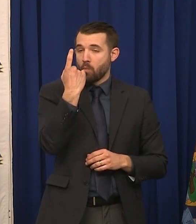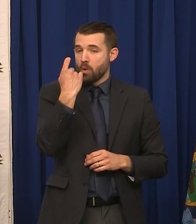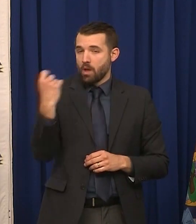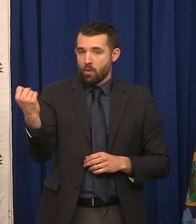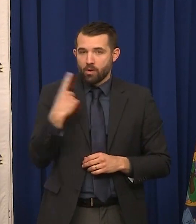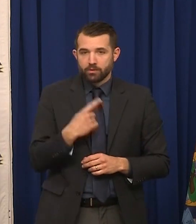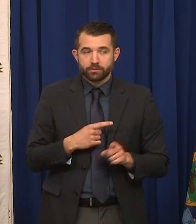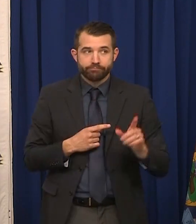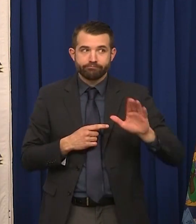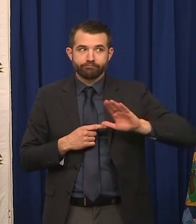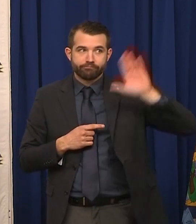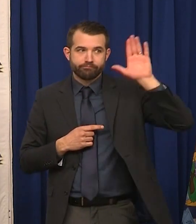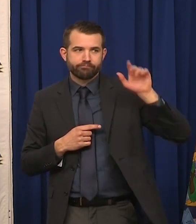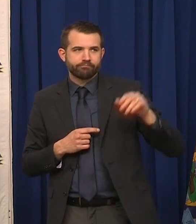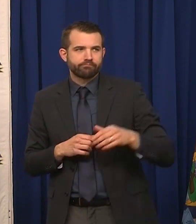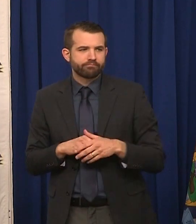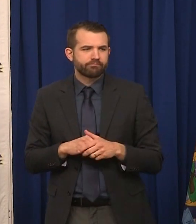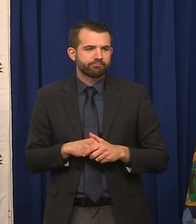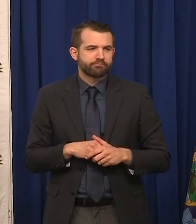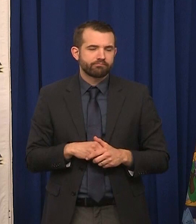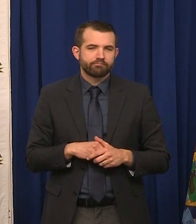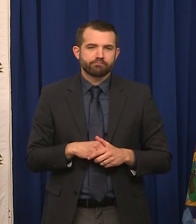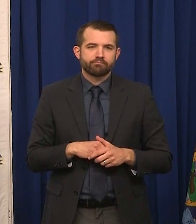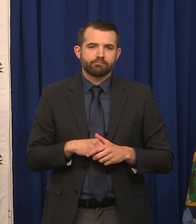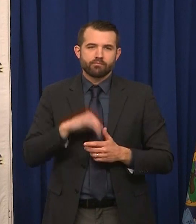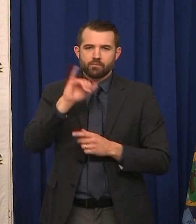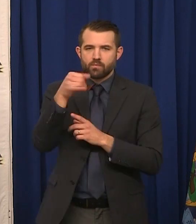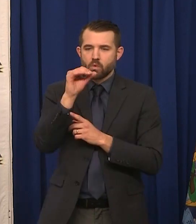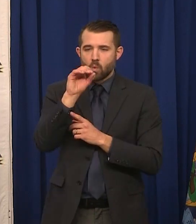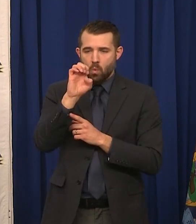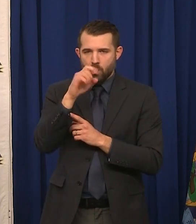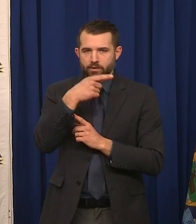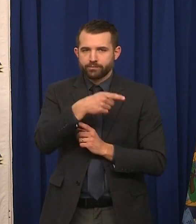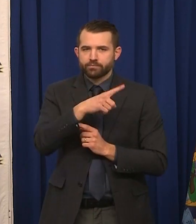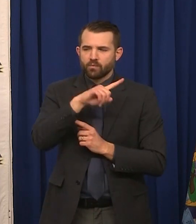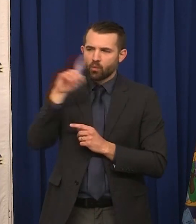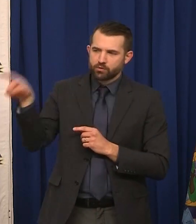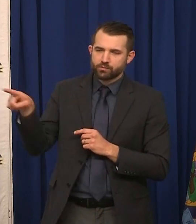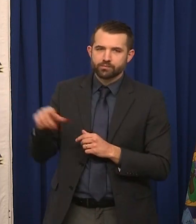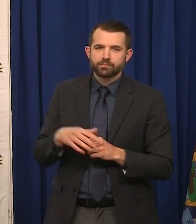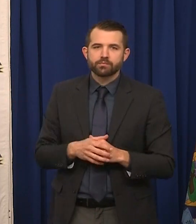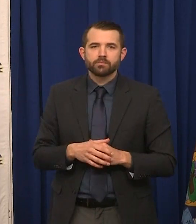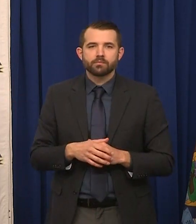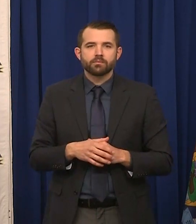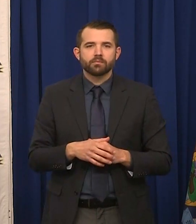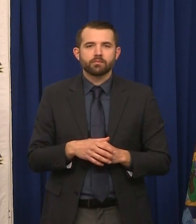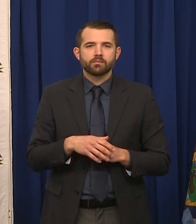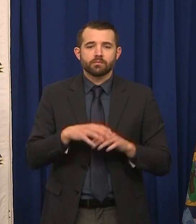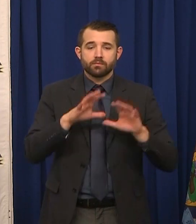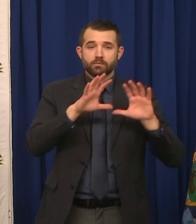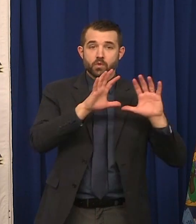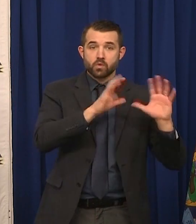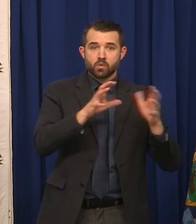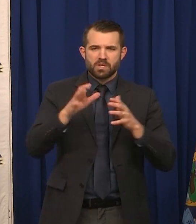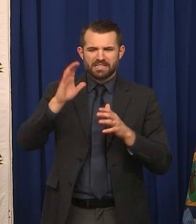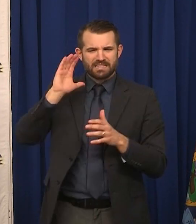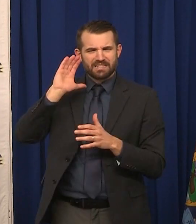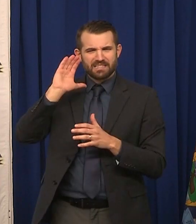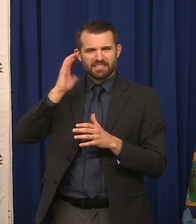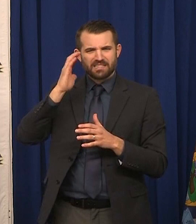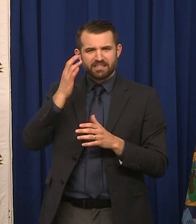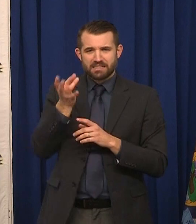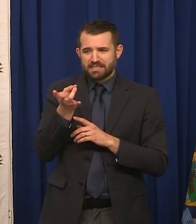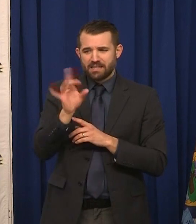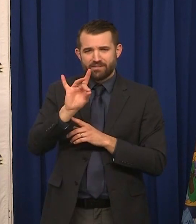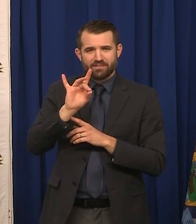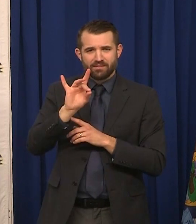room. Yep, Joe? Your age demographics, it's looking like 78% of these cases are with people above the age of